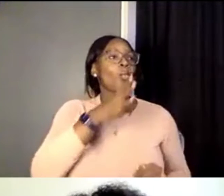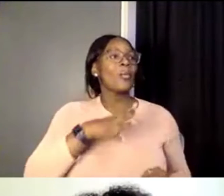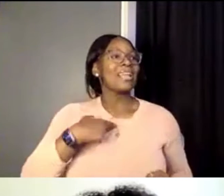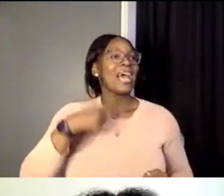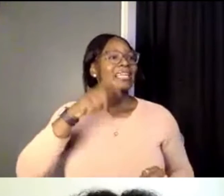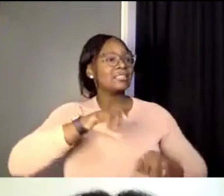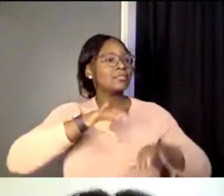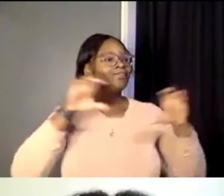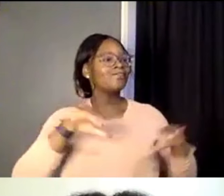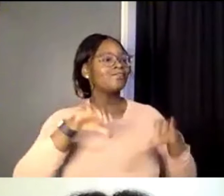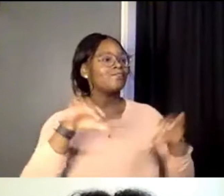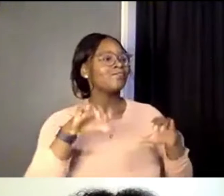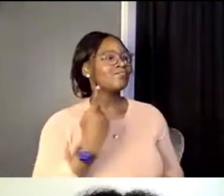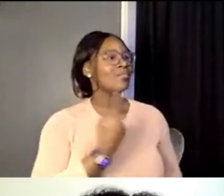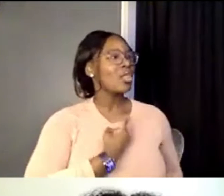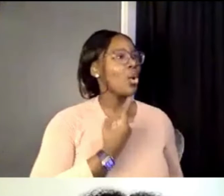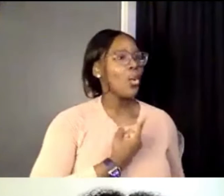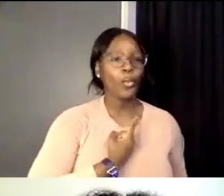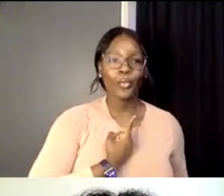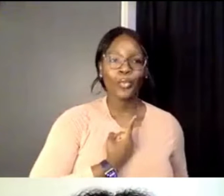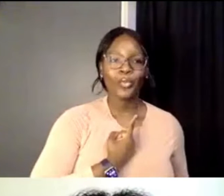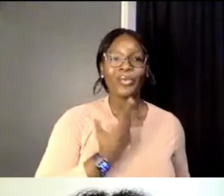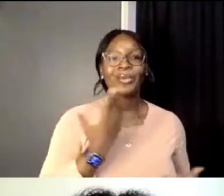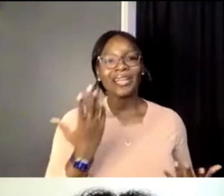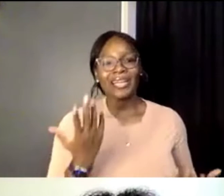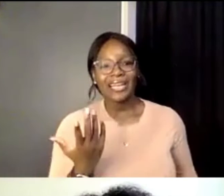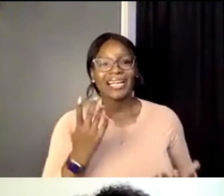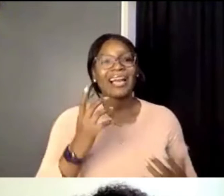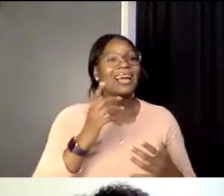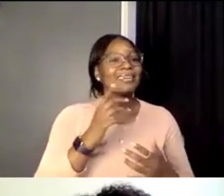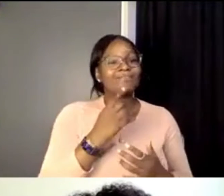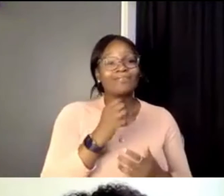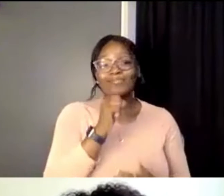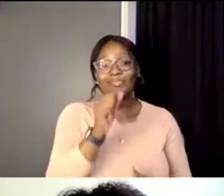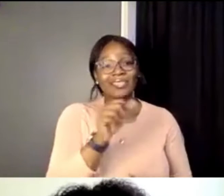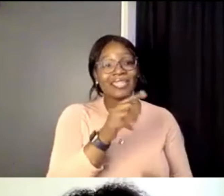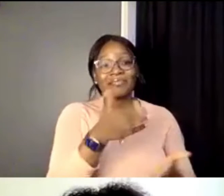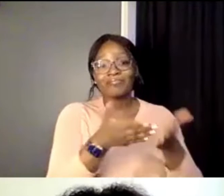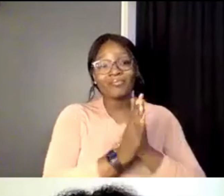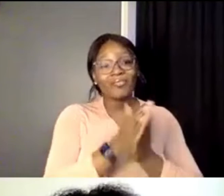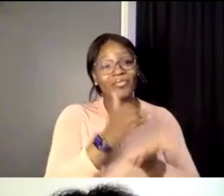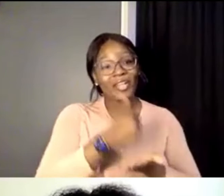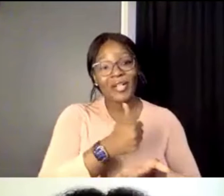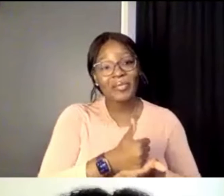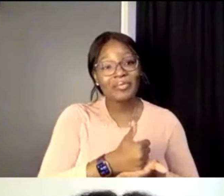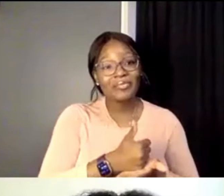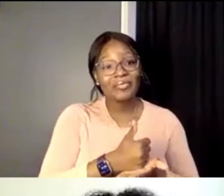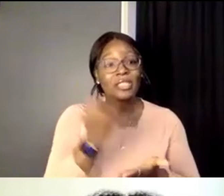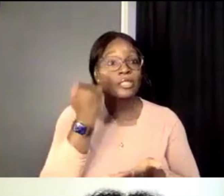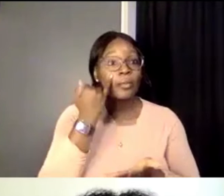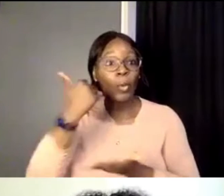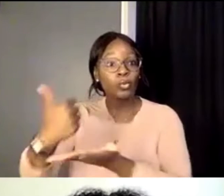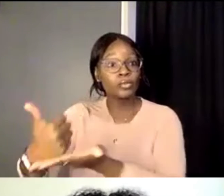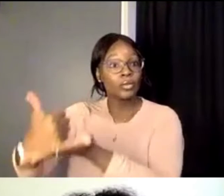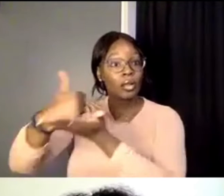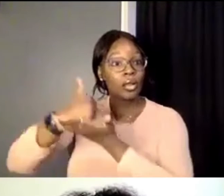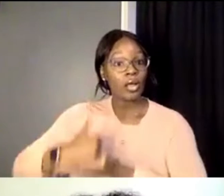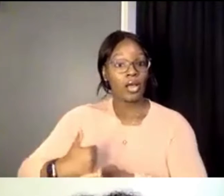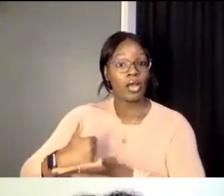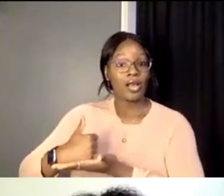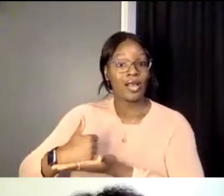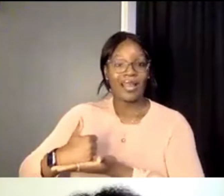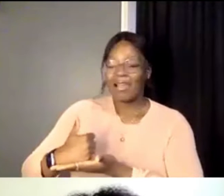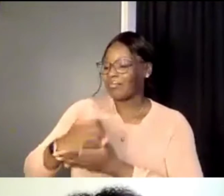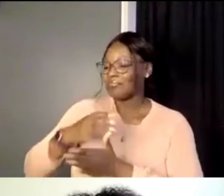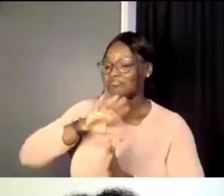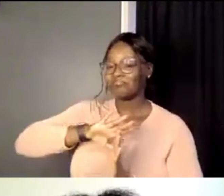so for so long, I rarely asked for help, and I didn't really even accept help when it was offered because I felt like that was a show of